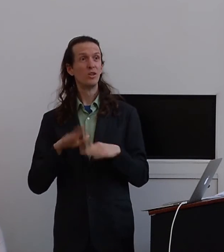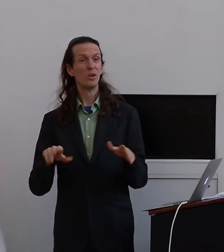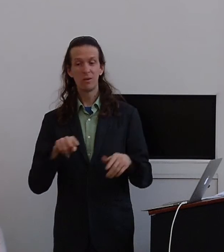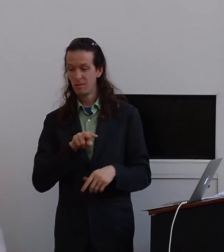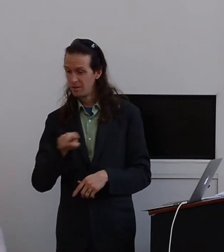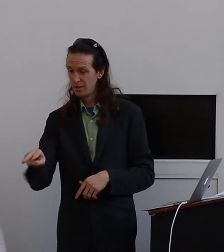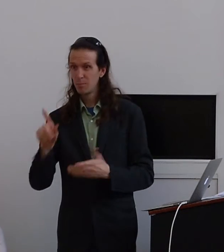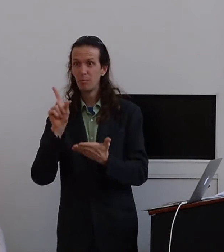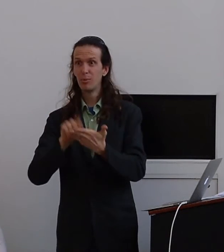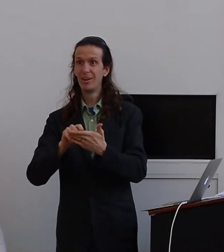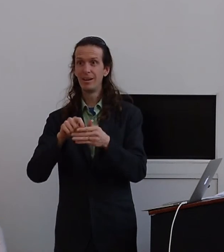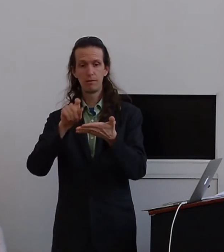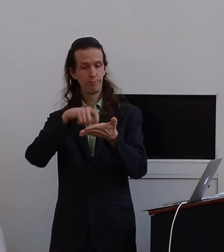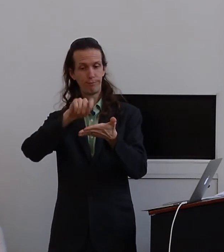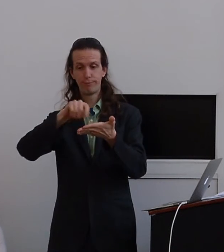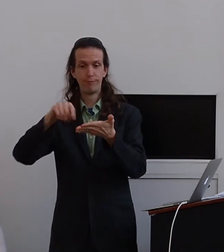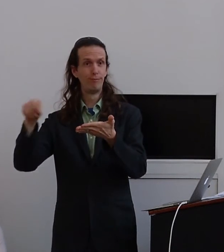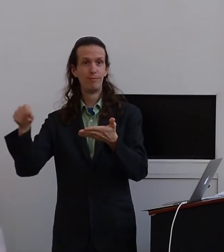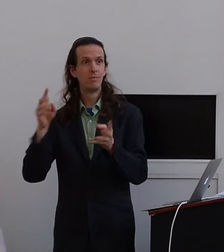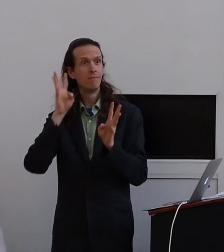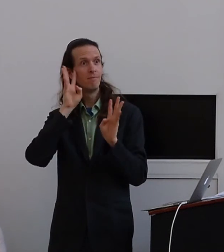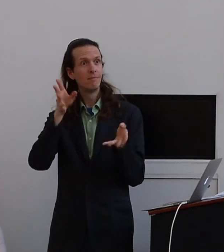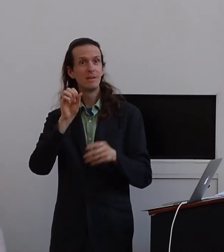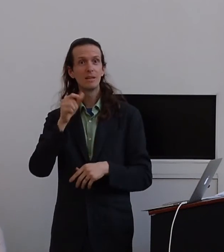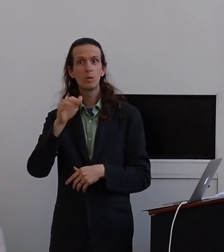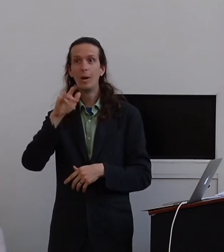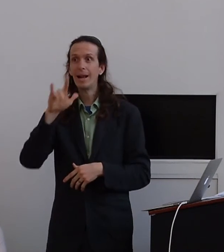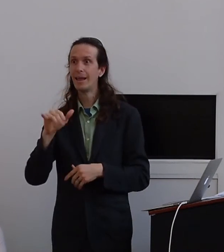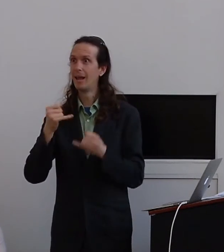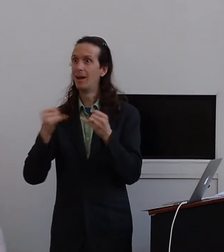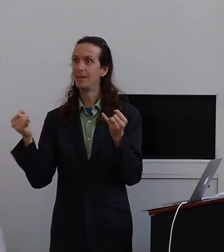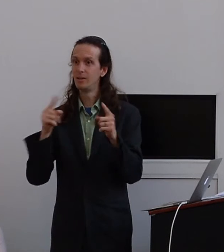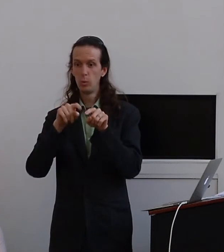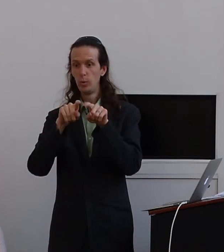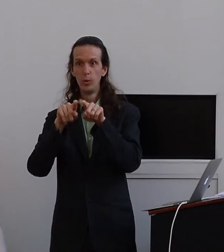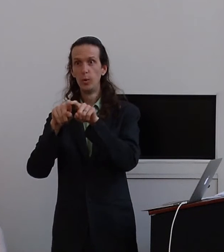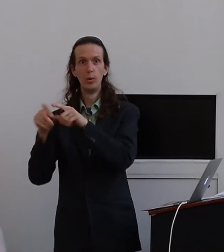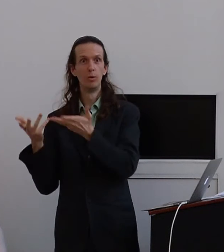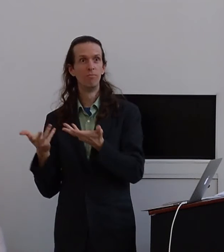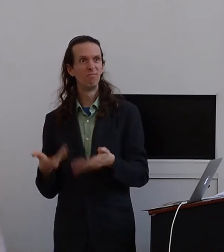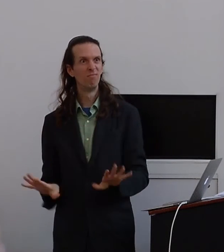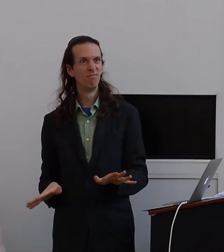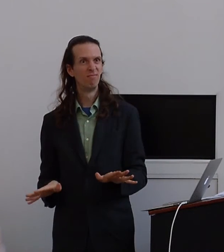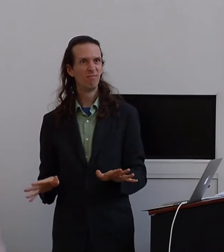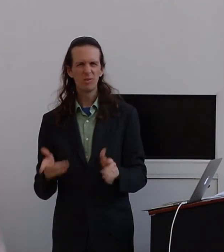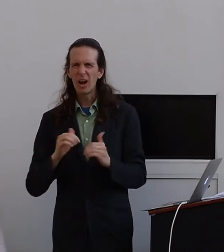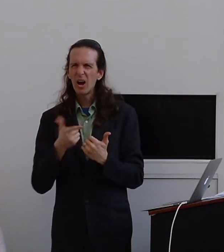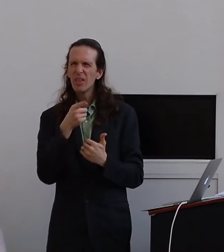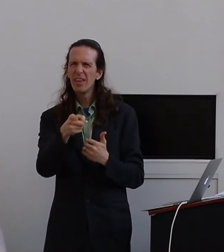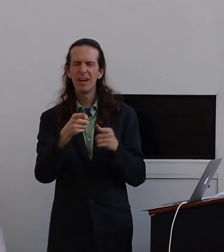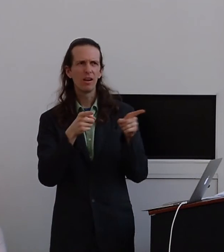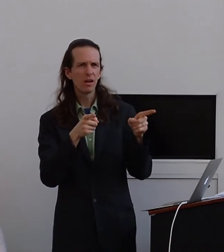Young children are seeing these squiggly lines on a page and they're mapping their language onto this writing system to make it meaningful.